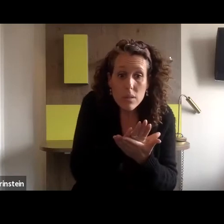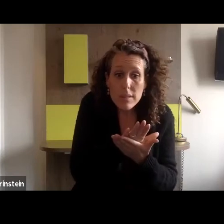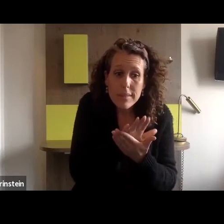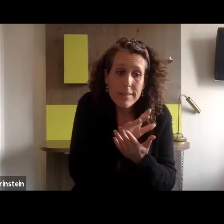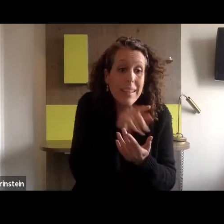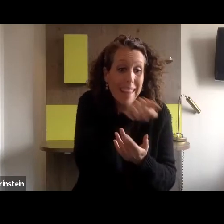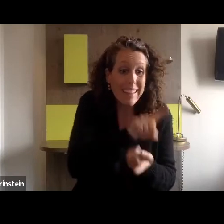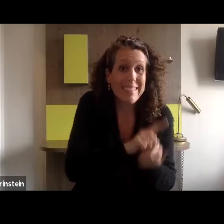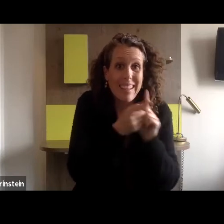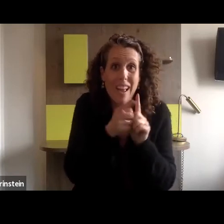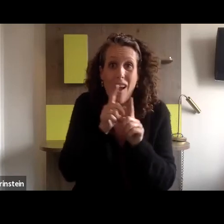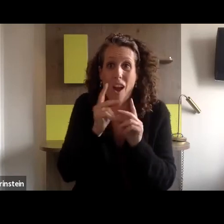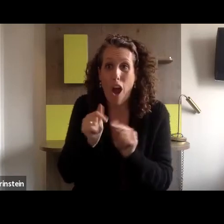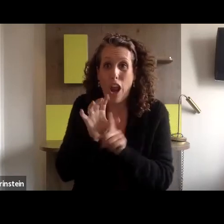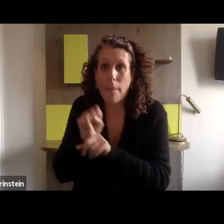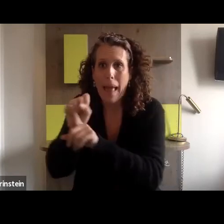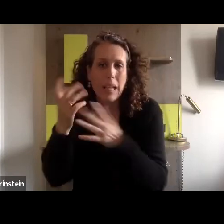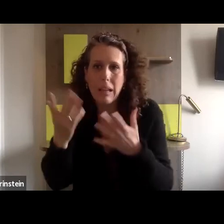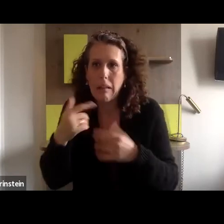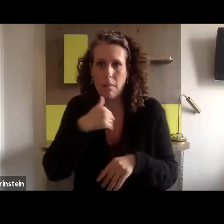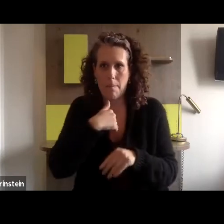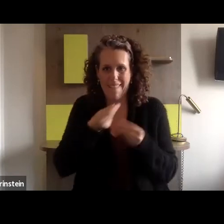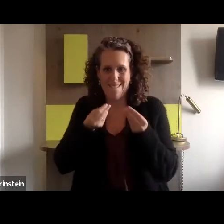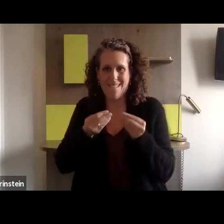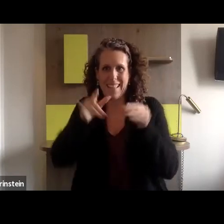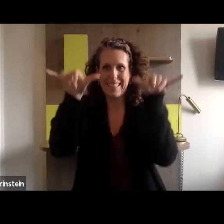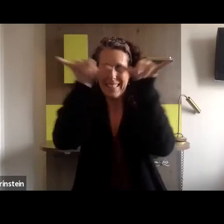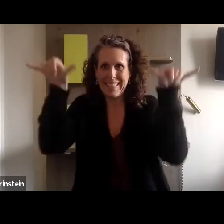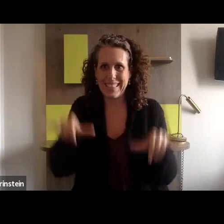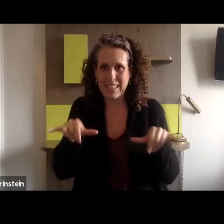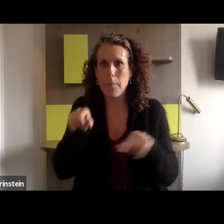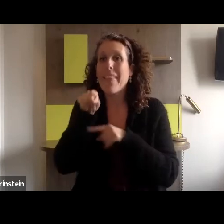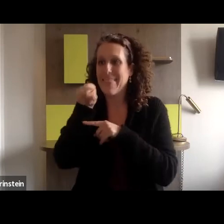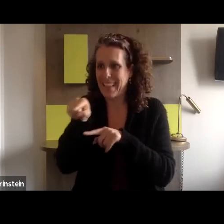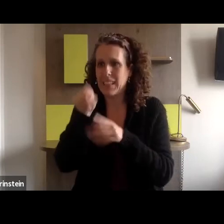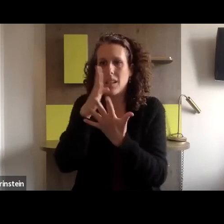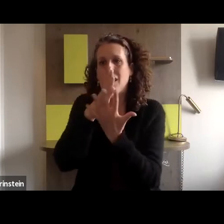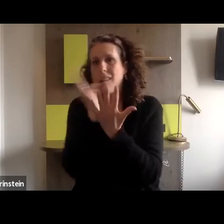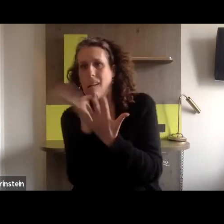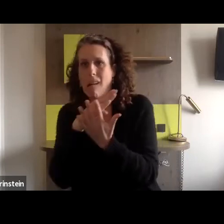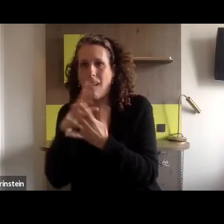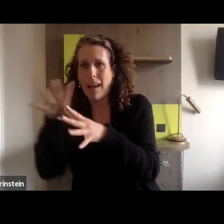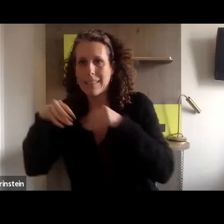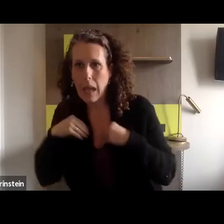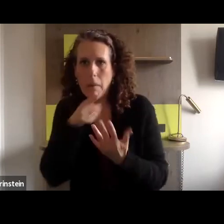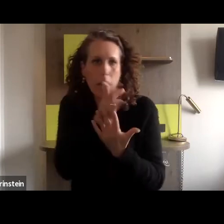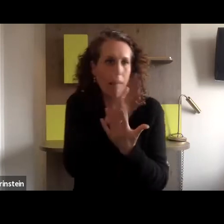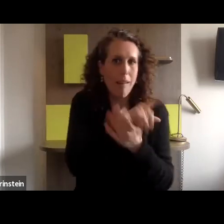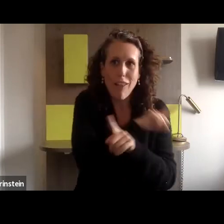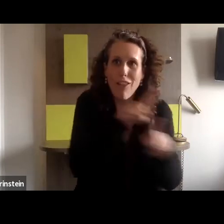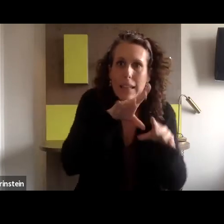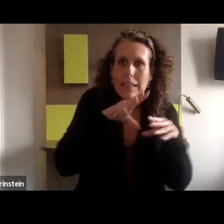scenario, where do you need to say, no, this is wrong, there's no score assigned to this. So this is just to give you